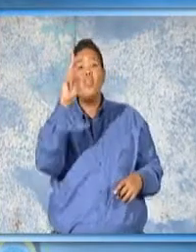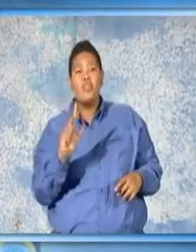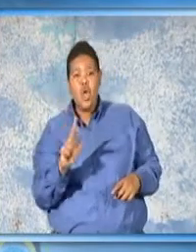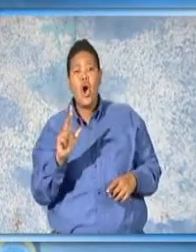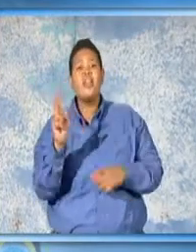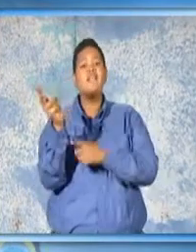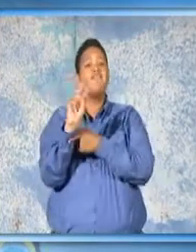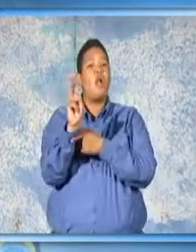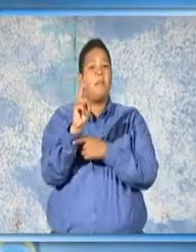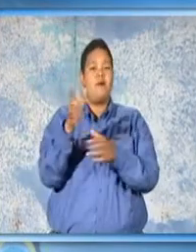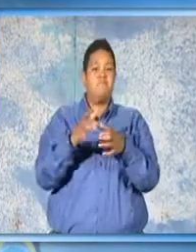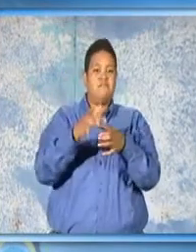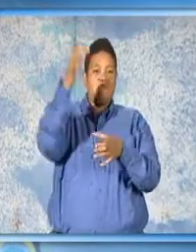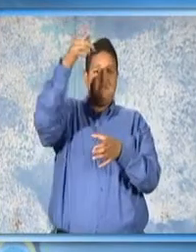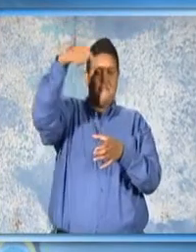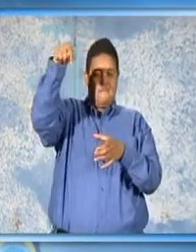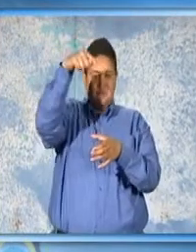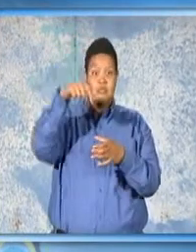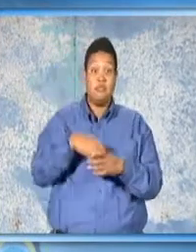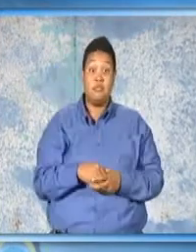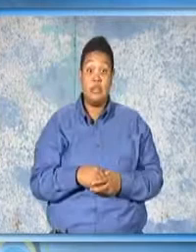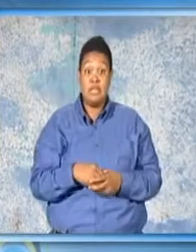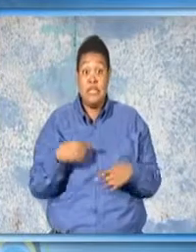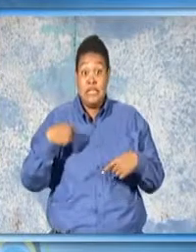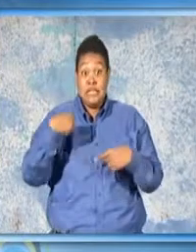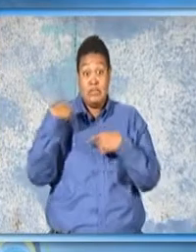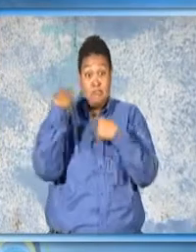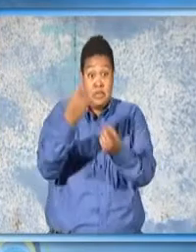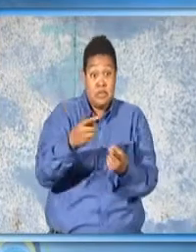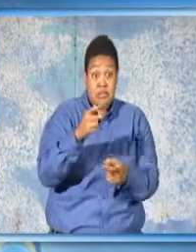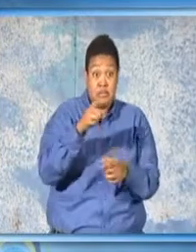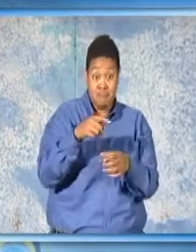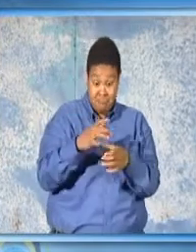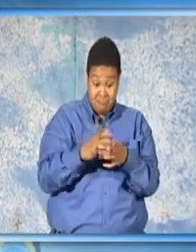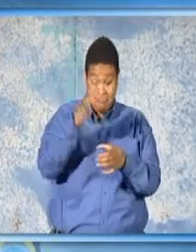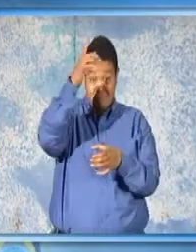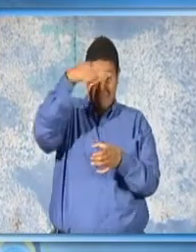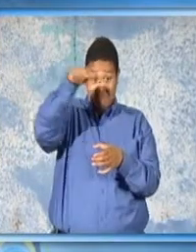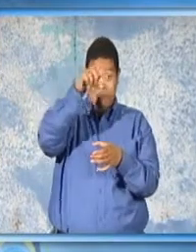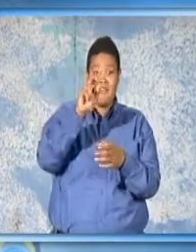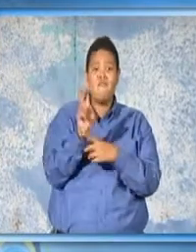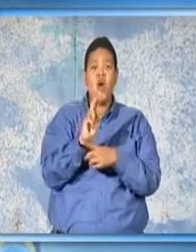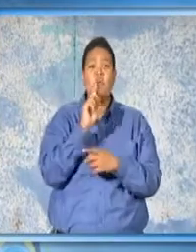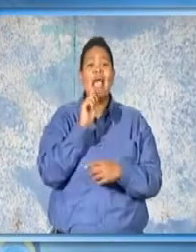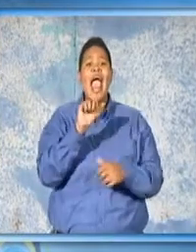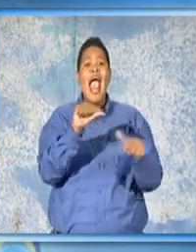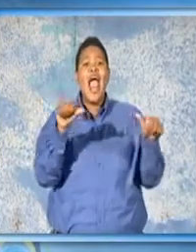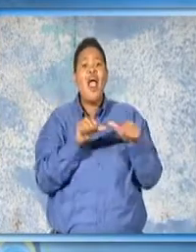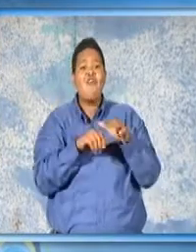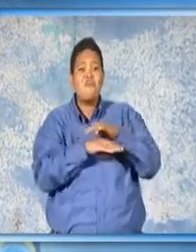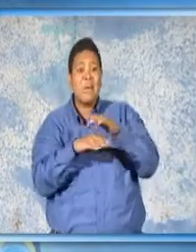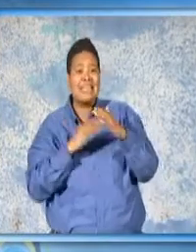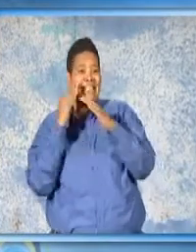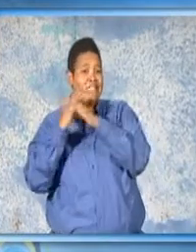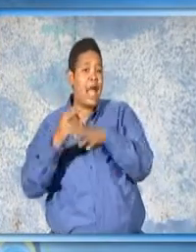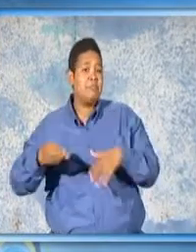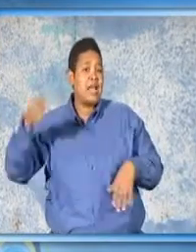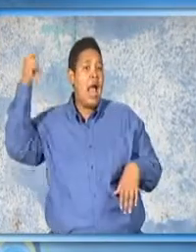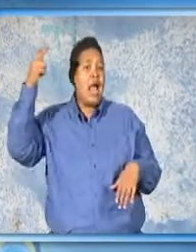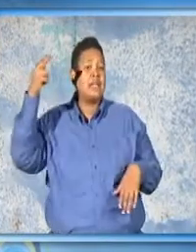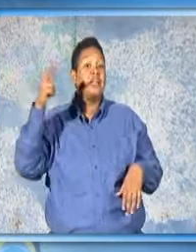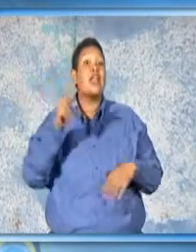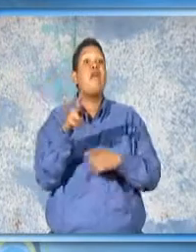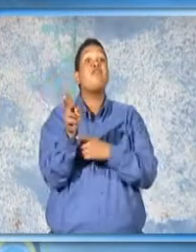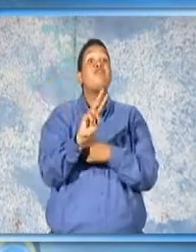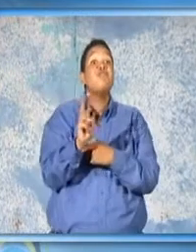of the cylinder. Since the cylinder's volume is area of base times height, then the volume of the cone is 1/3